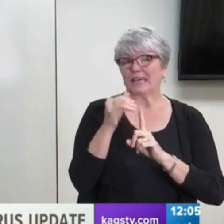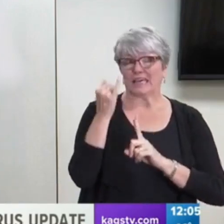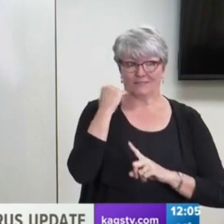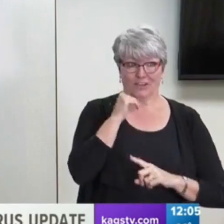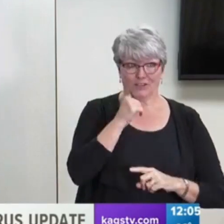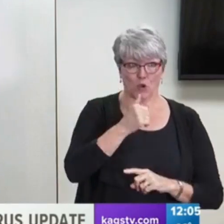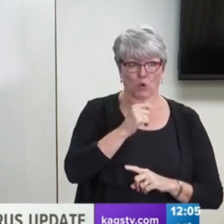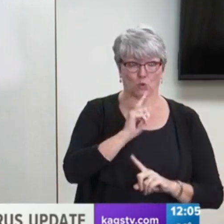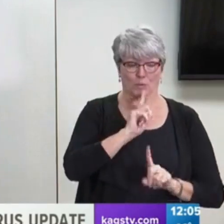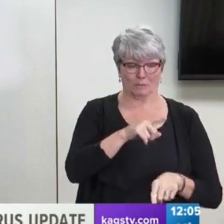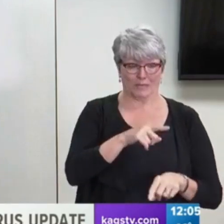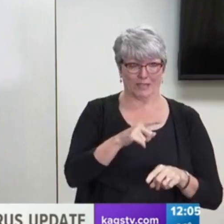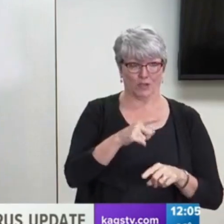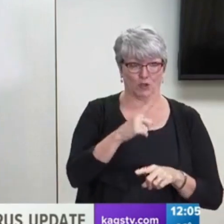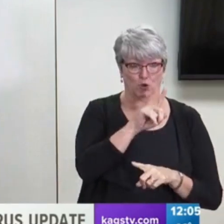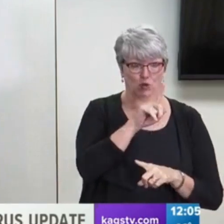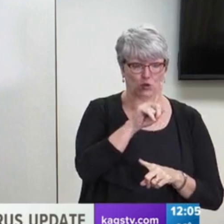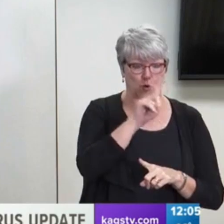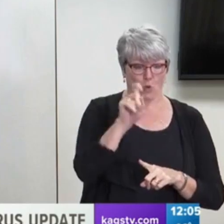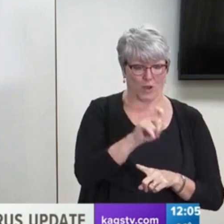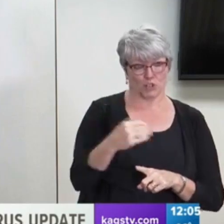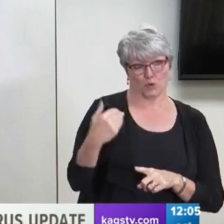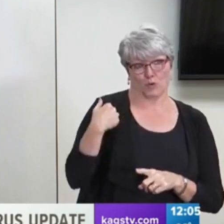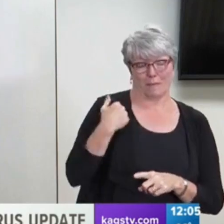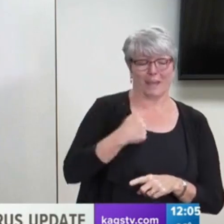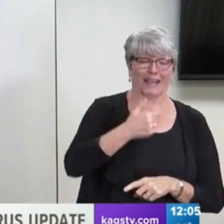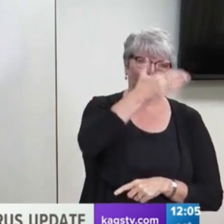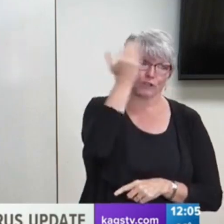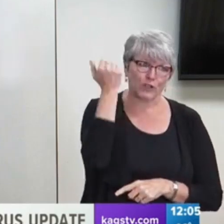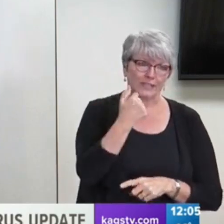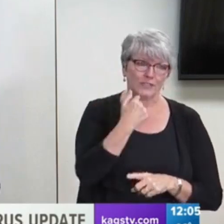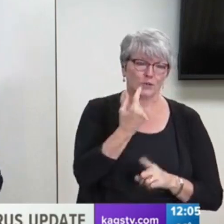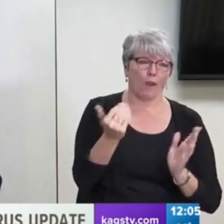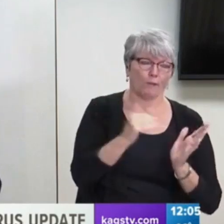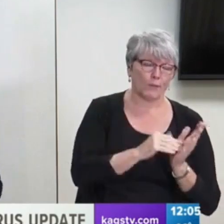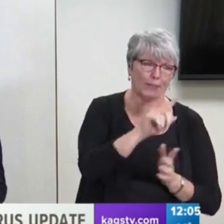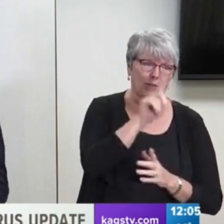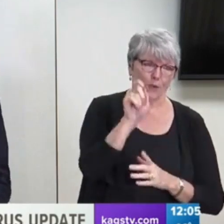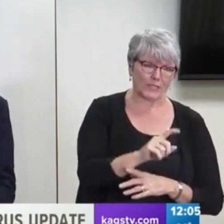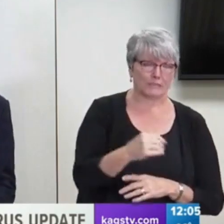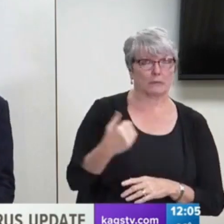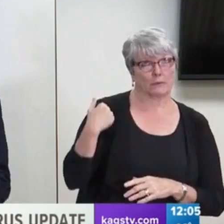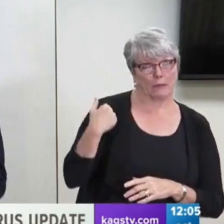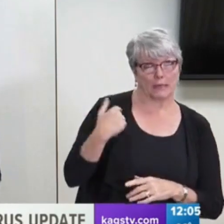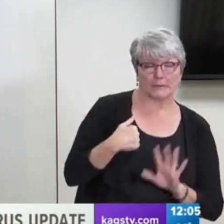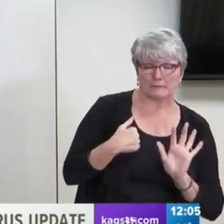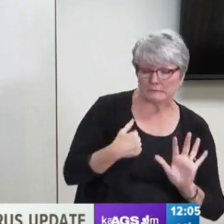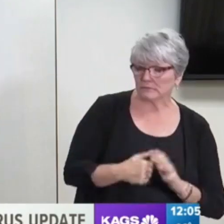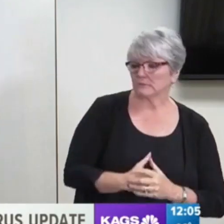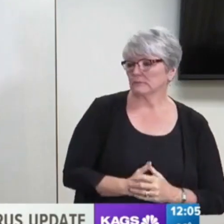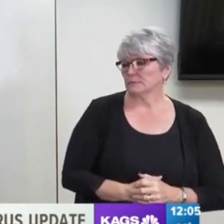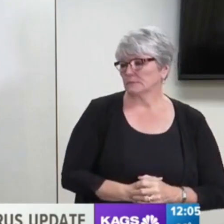if I don't repeat your question, please remind me to. I've forgotten to do that in the past, as I've been reminded.